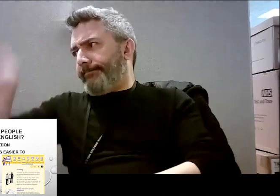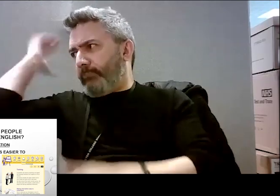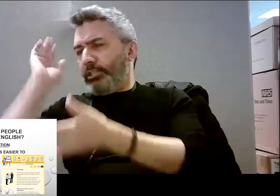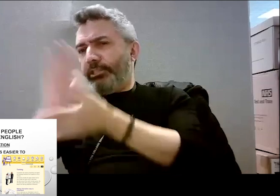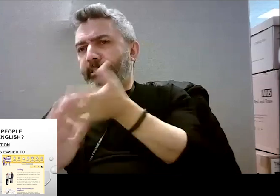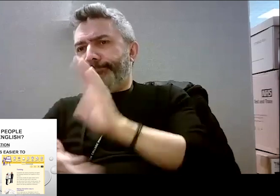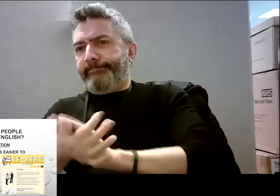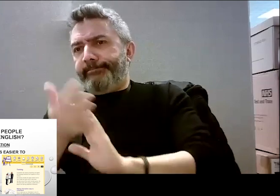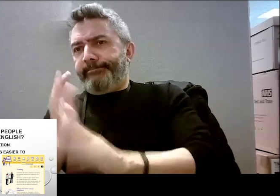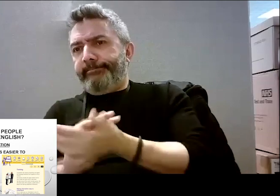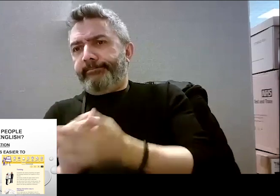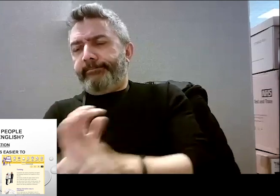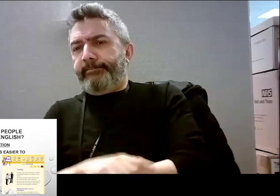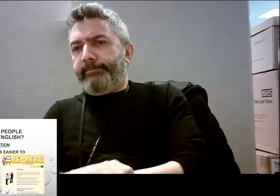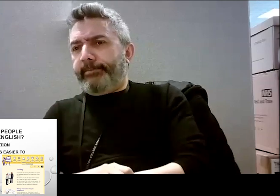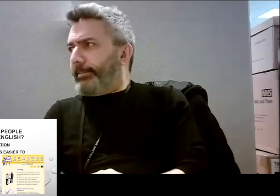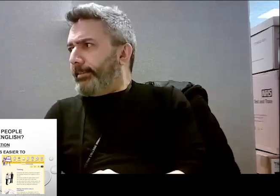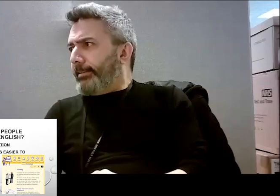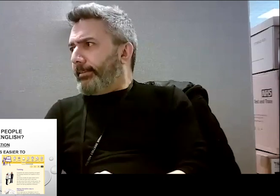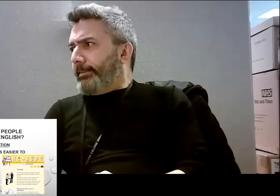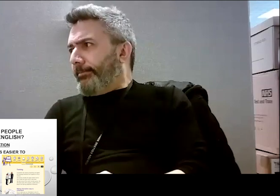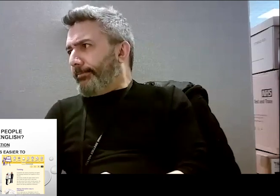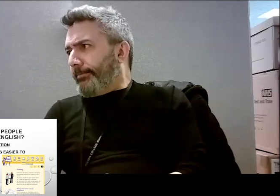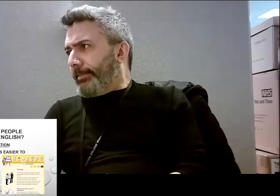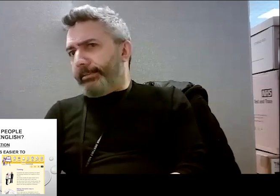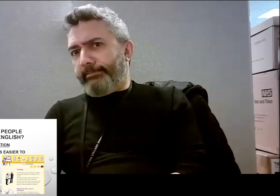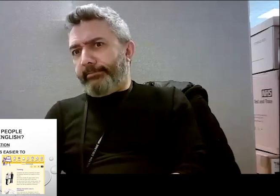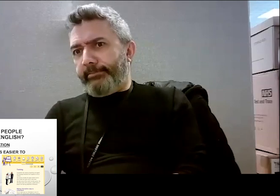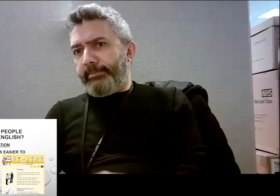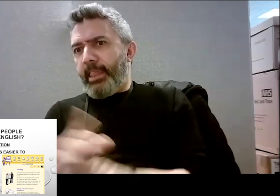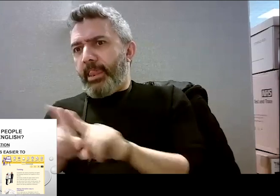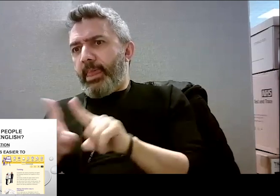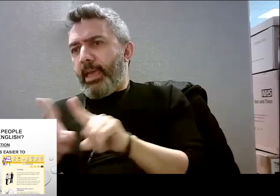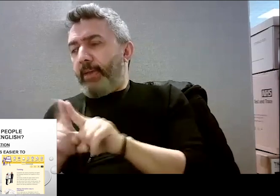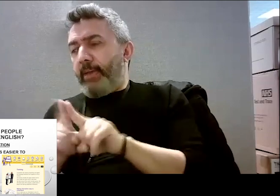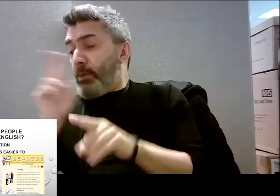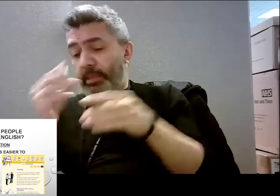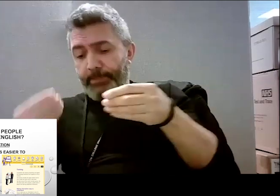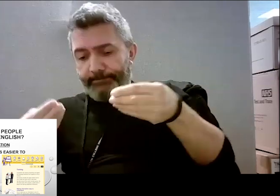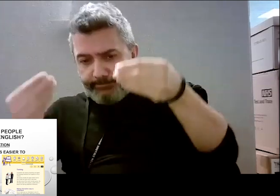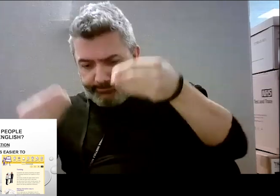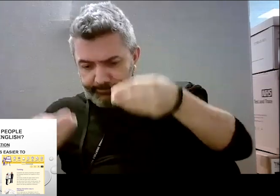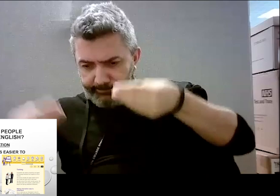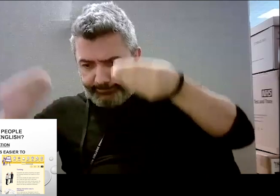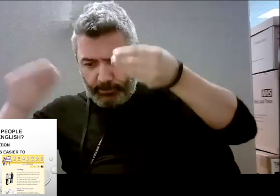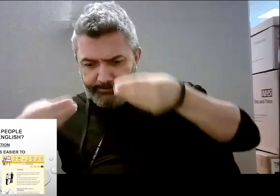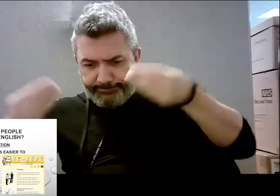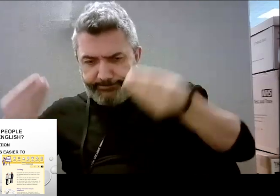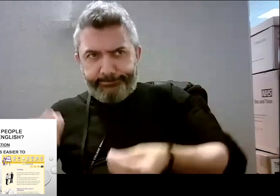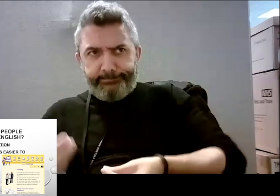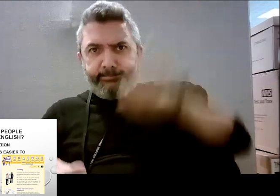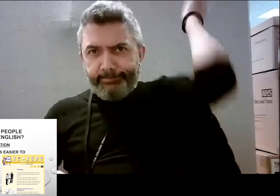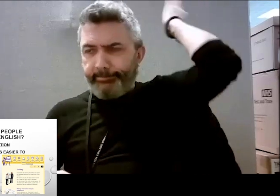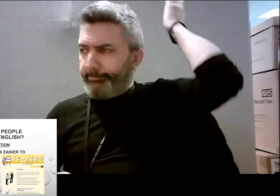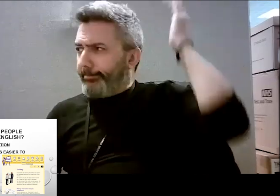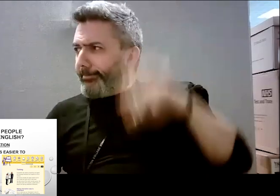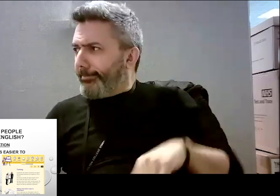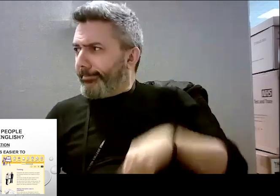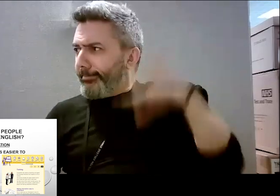I think the one on the left is a little bit more old-fashioned now. I don't think we use that anymore. It's very difficult to read, and people get